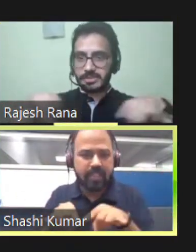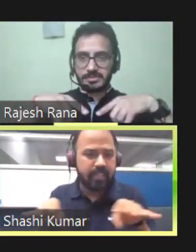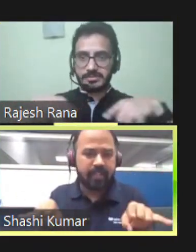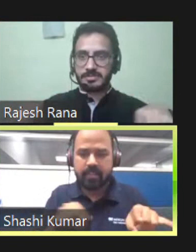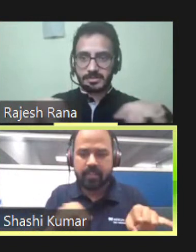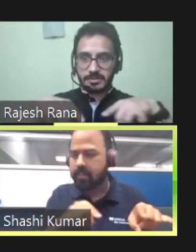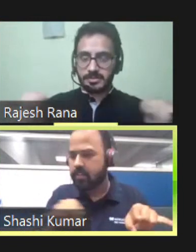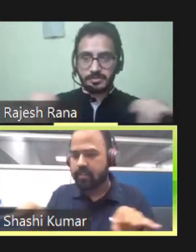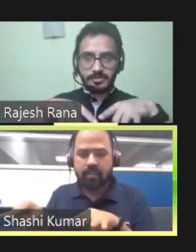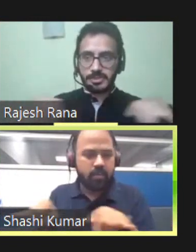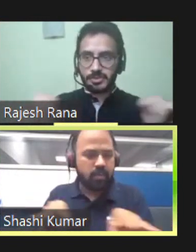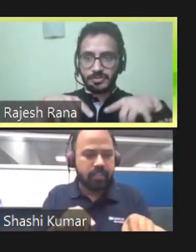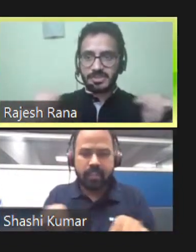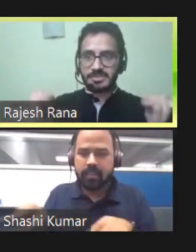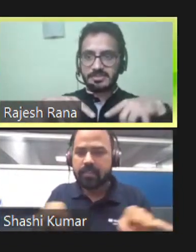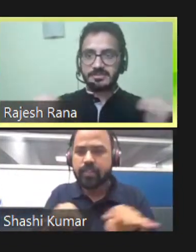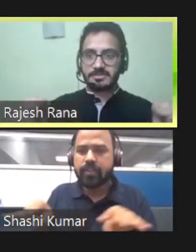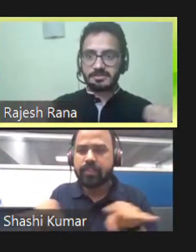which of this,